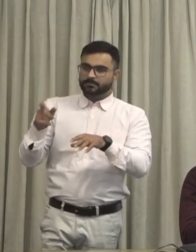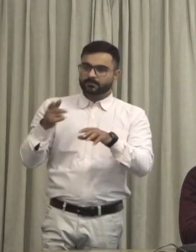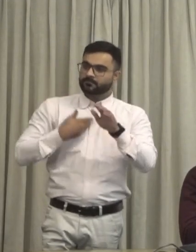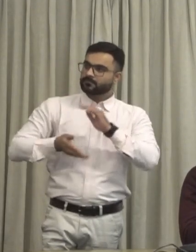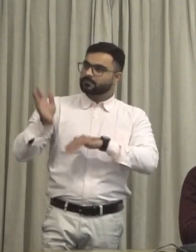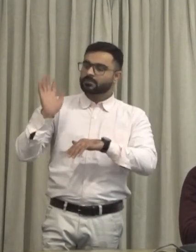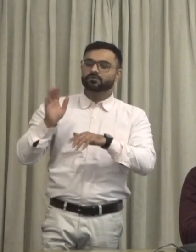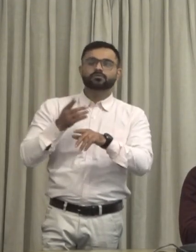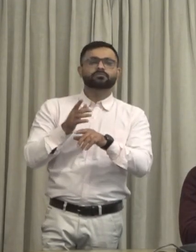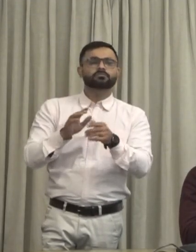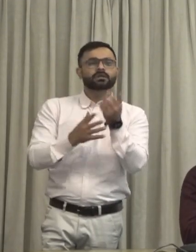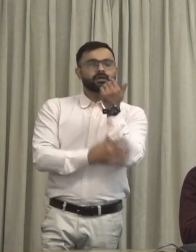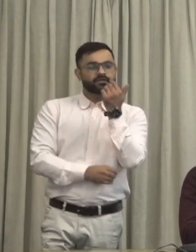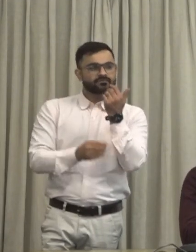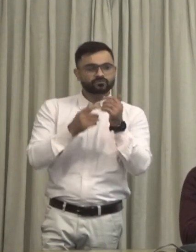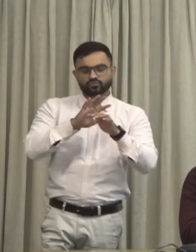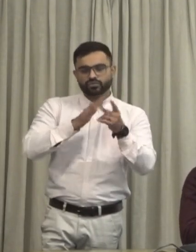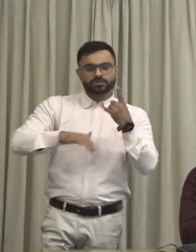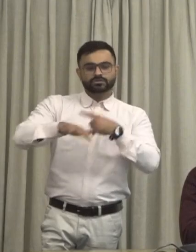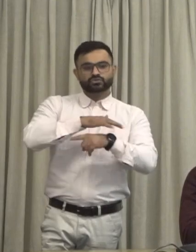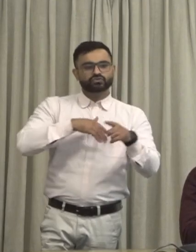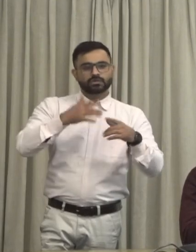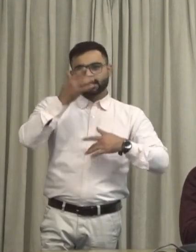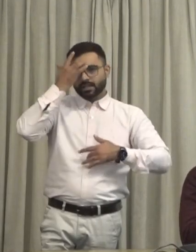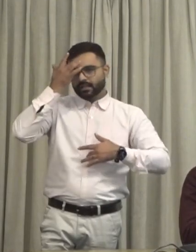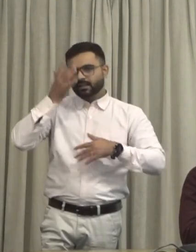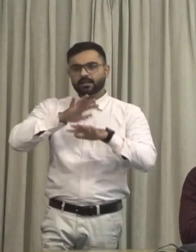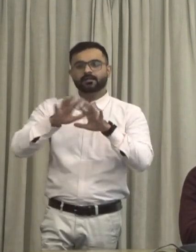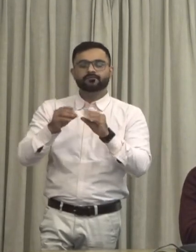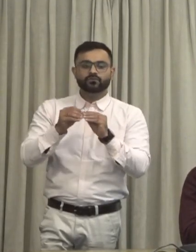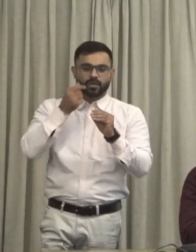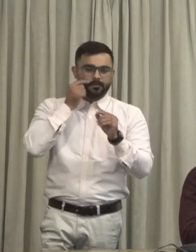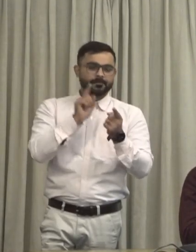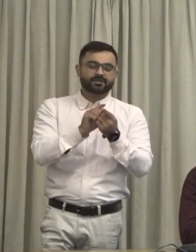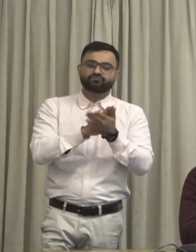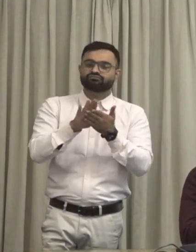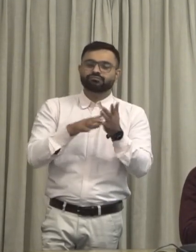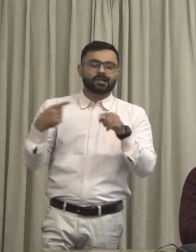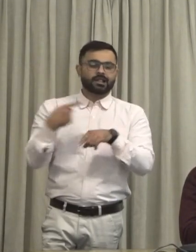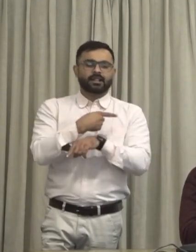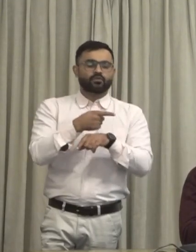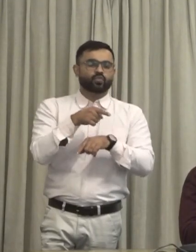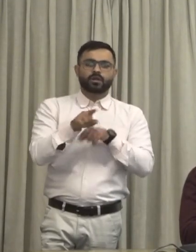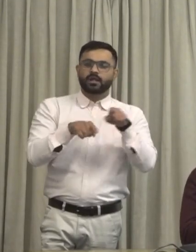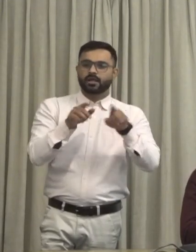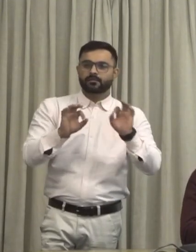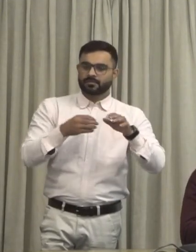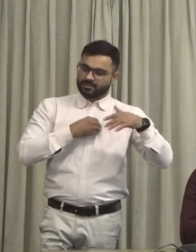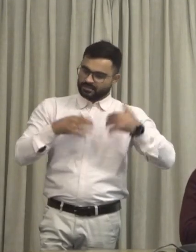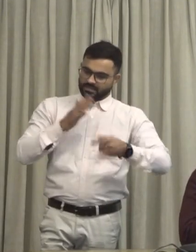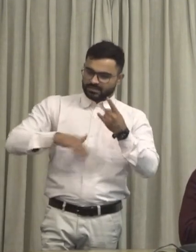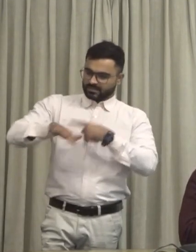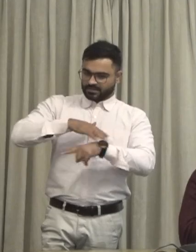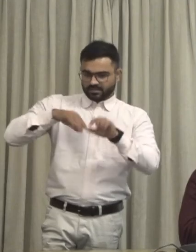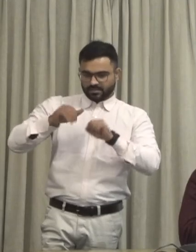into generational poverty. I mean, those are social illnesses. And so this was just the physical part. None of you raised your hand. Imagine somebody who's also suffering from the social